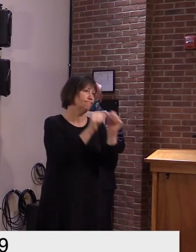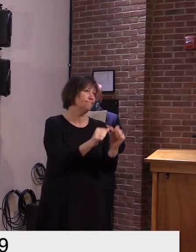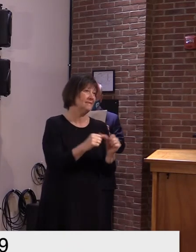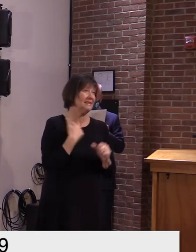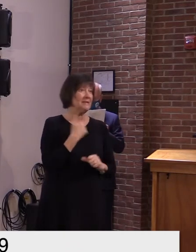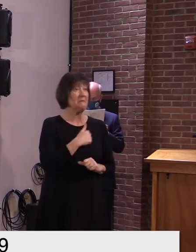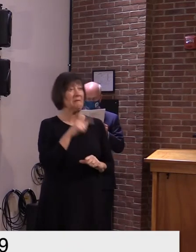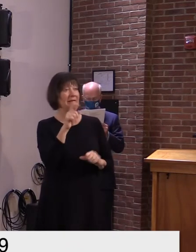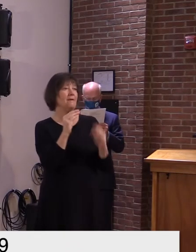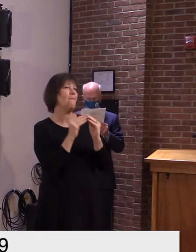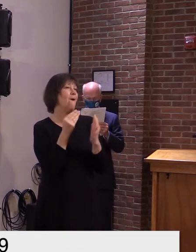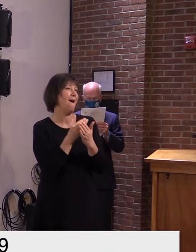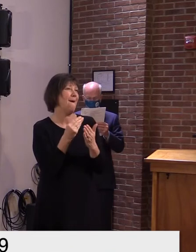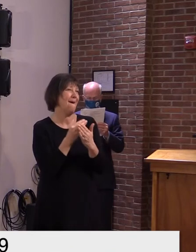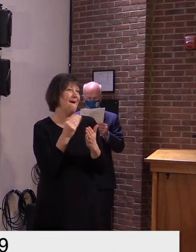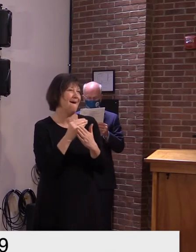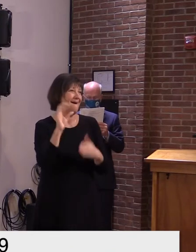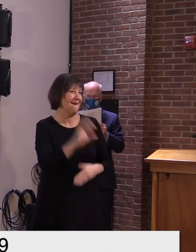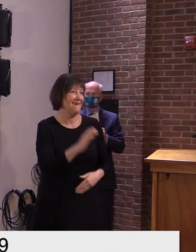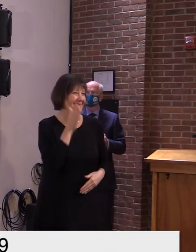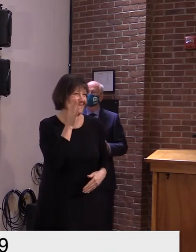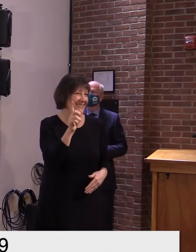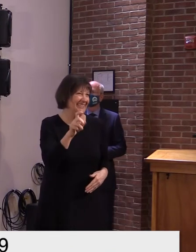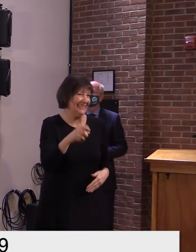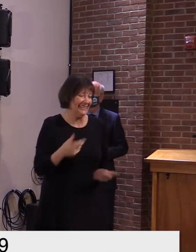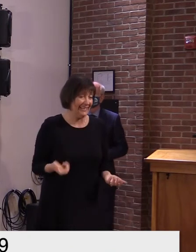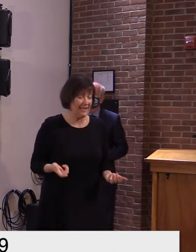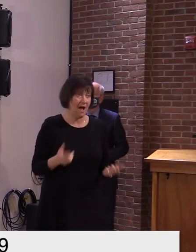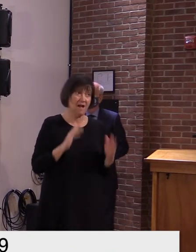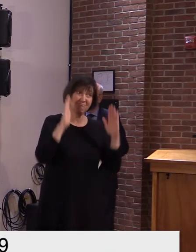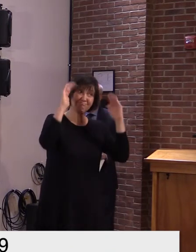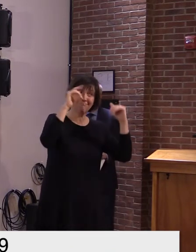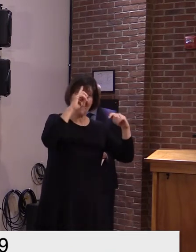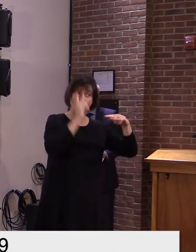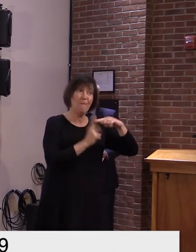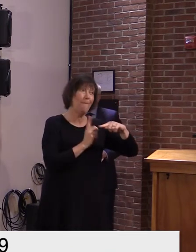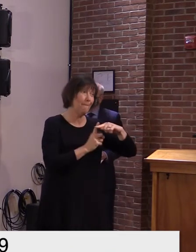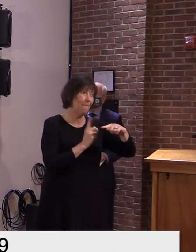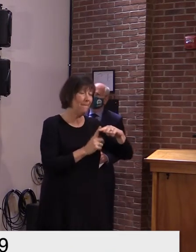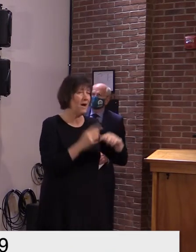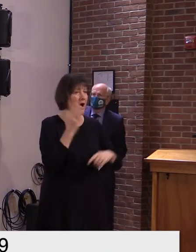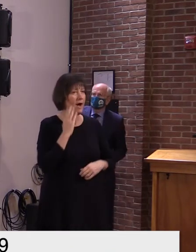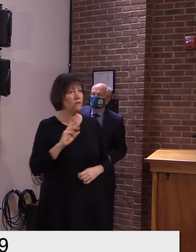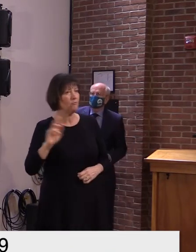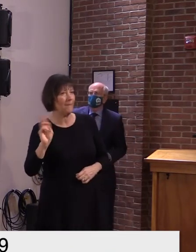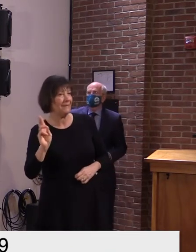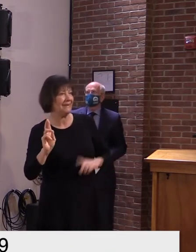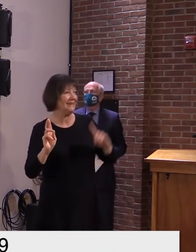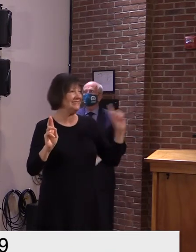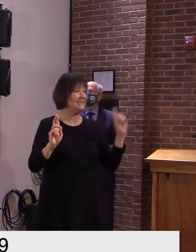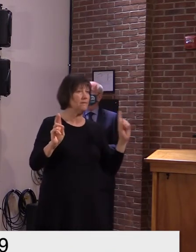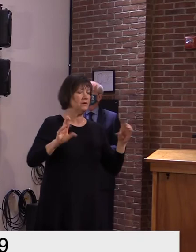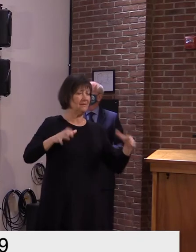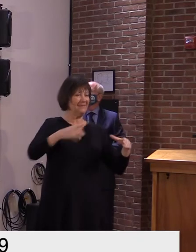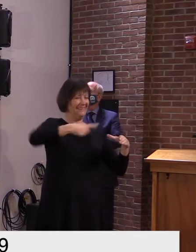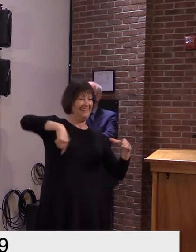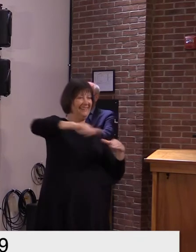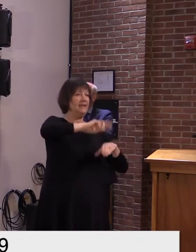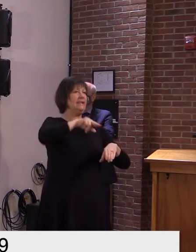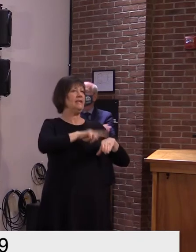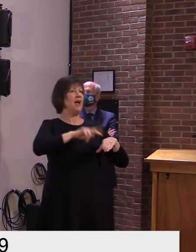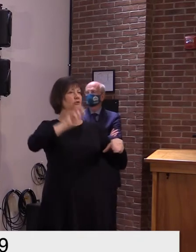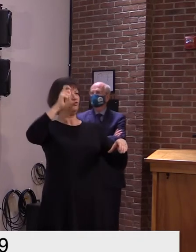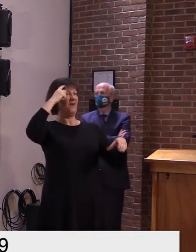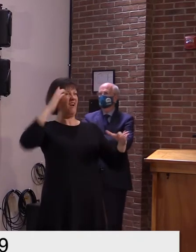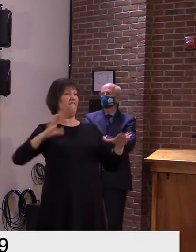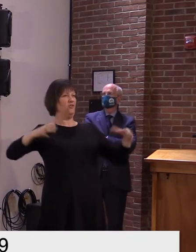I'm hopeful, and I know the National Governors Association, both Republicans and Democrats. Not across